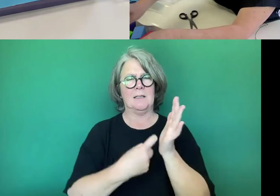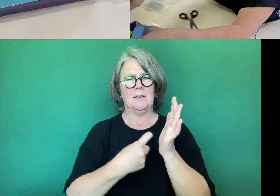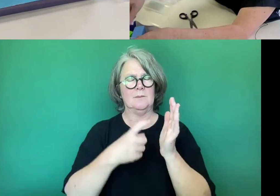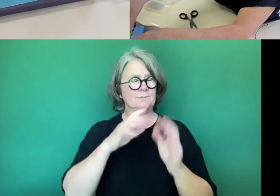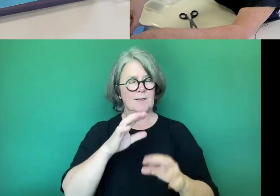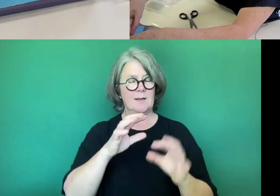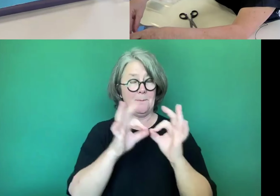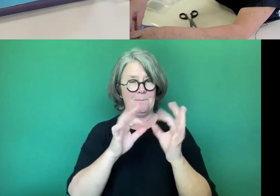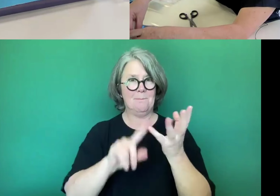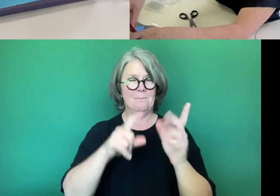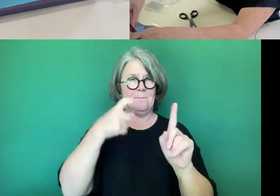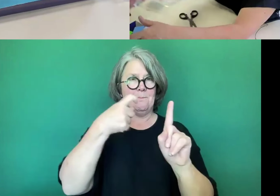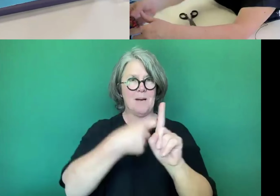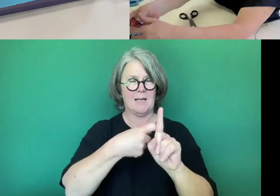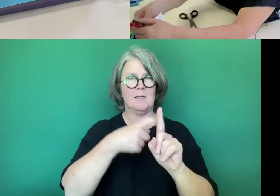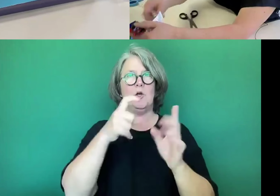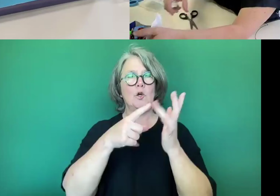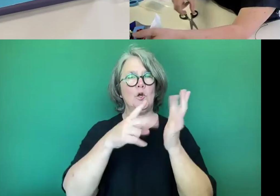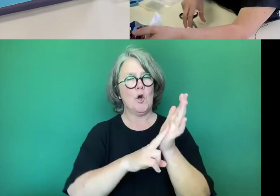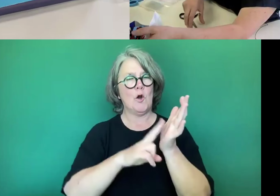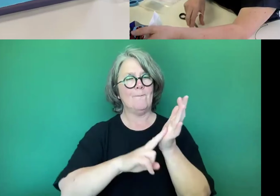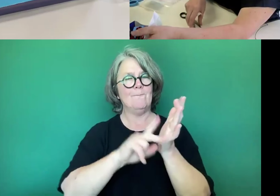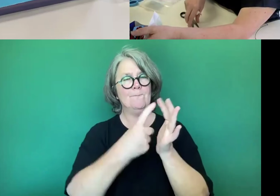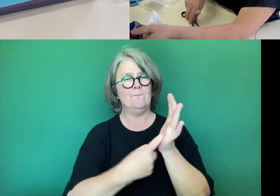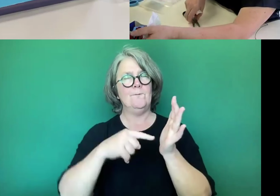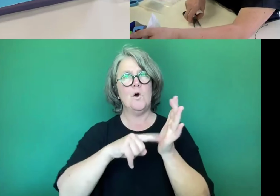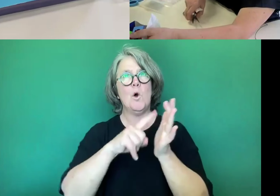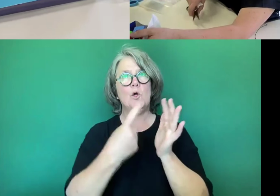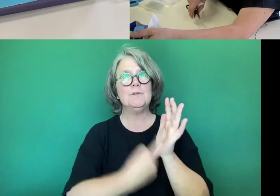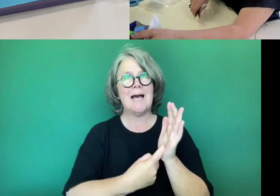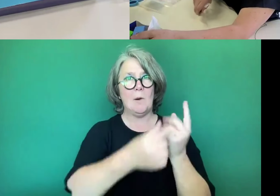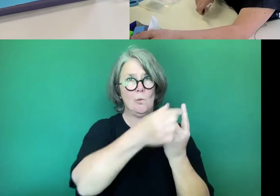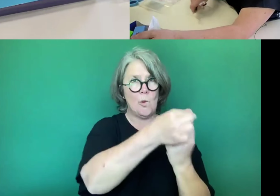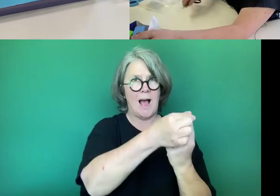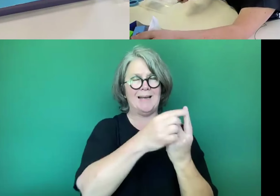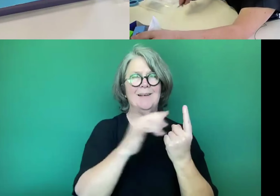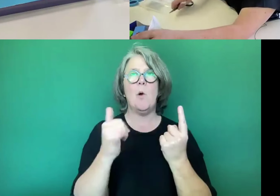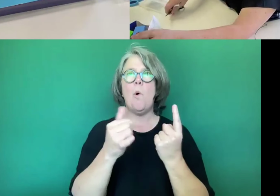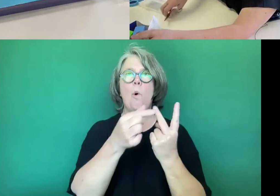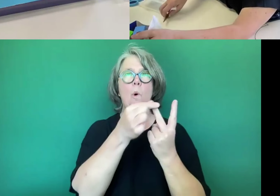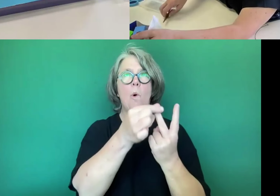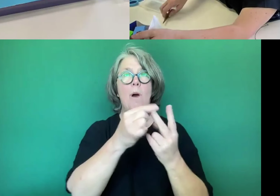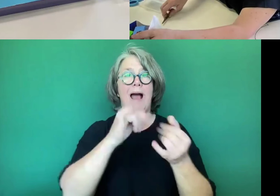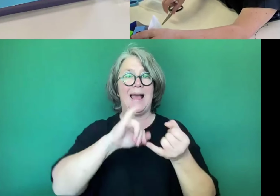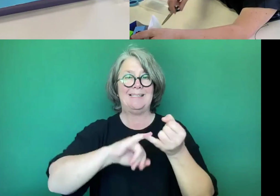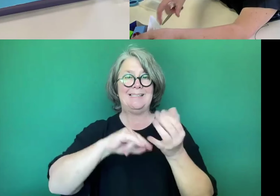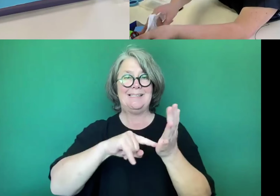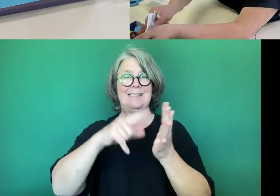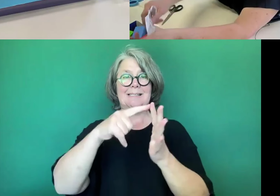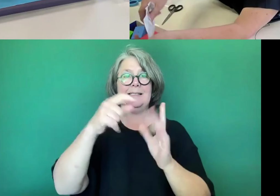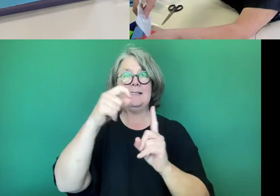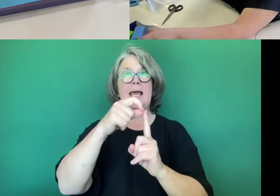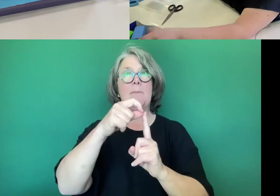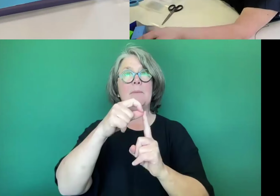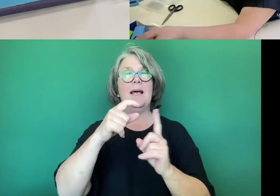which we might like to, what's the other, a step down converter for those who don't think that using the word buck is going to work in a primary